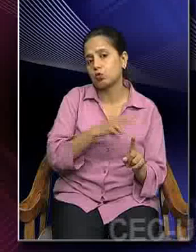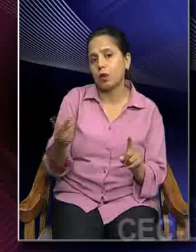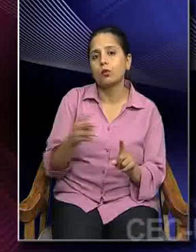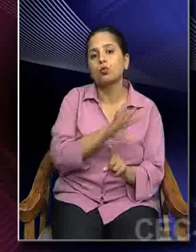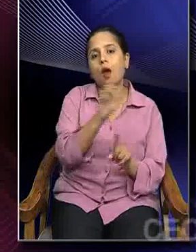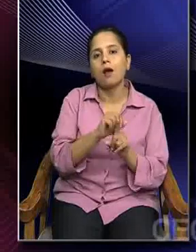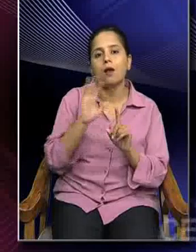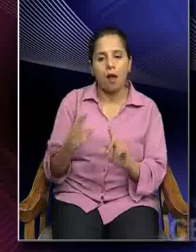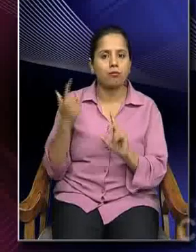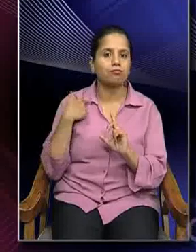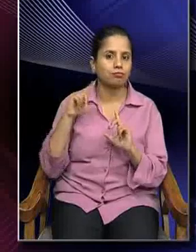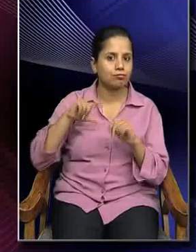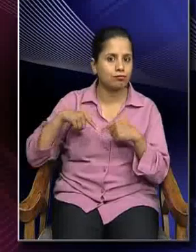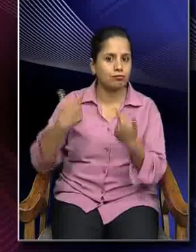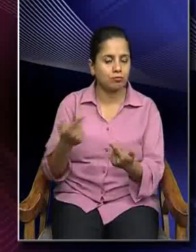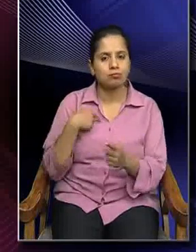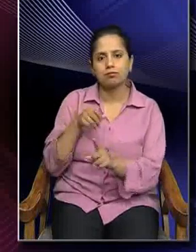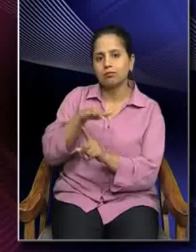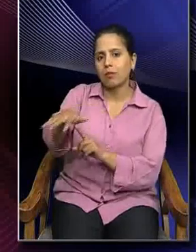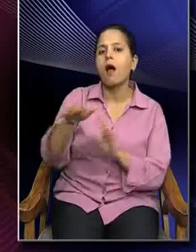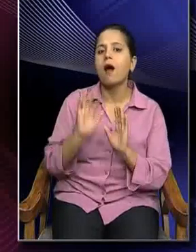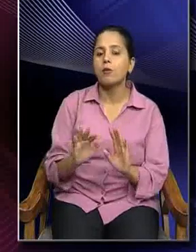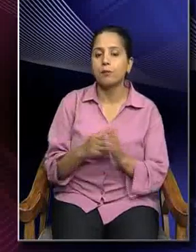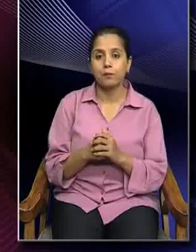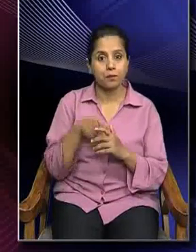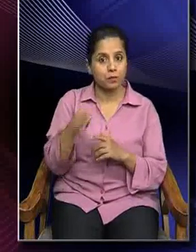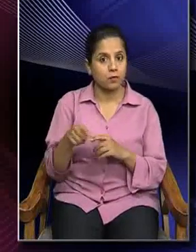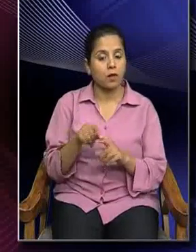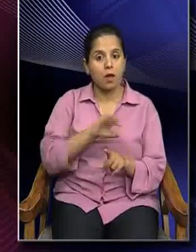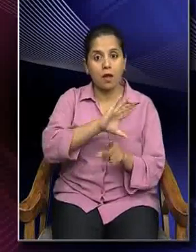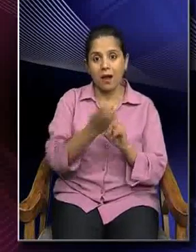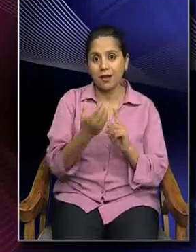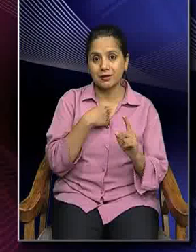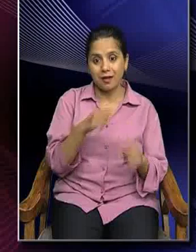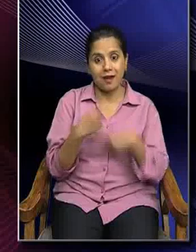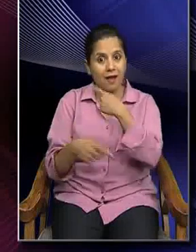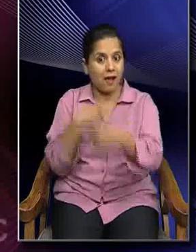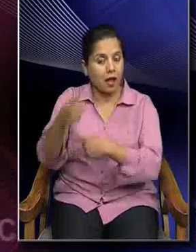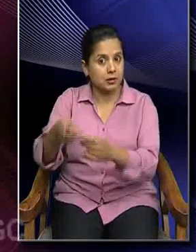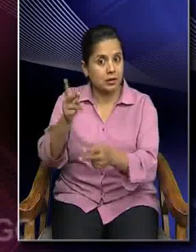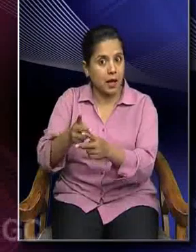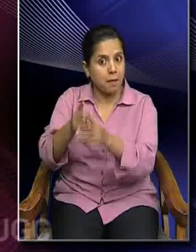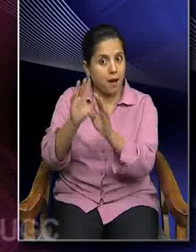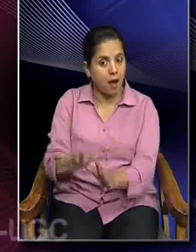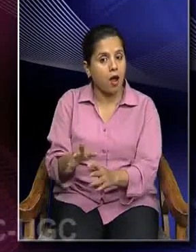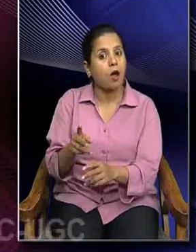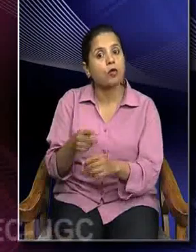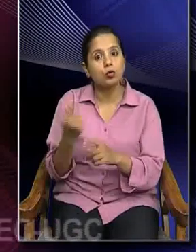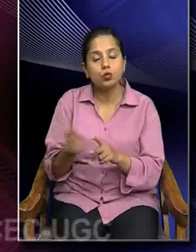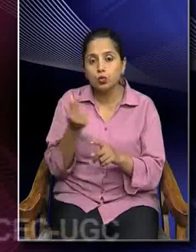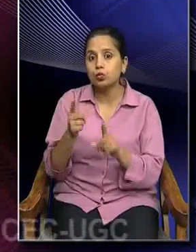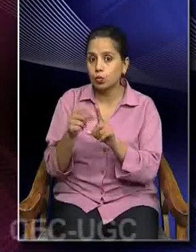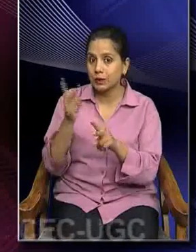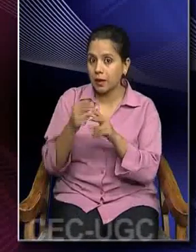culture, and that culture, when retained by the next generation, becomes a source